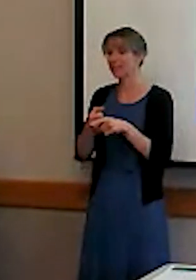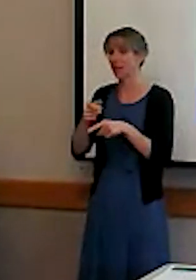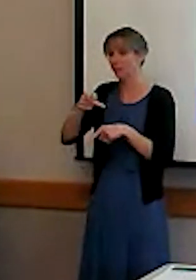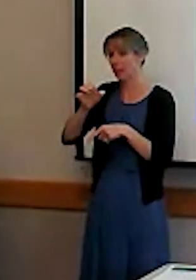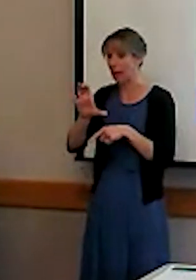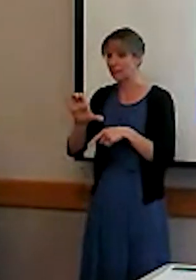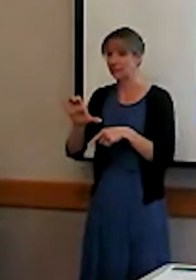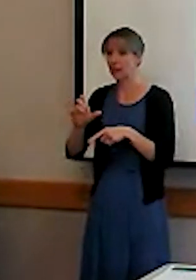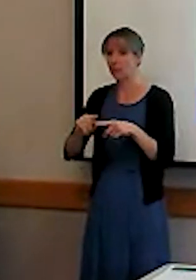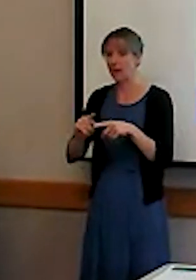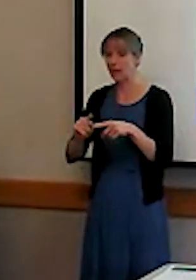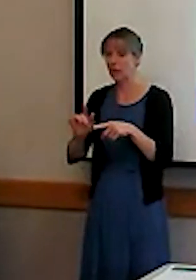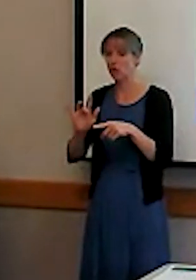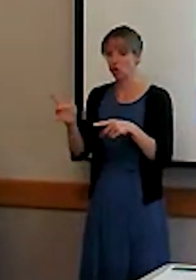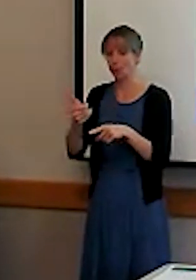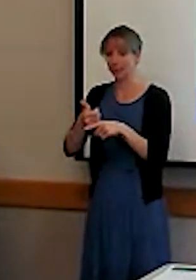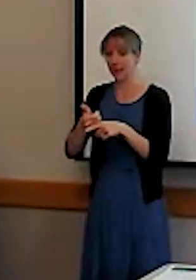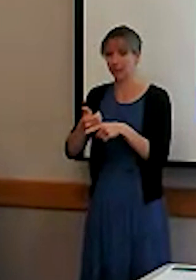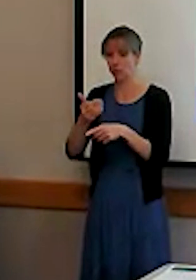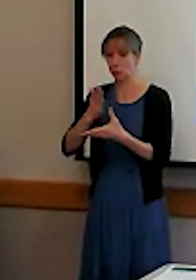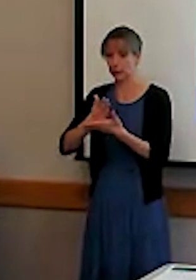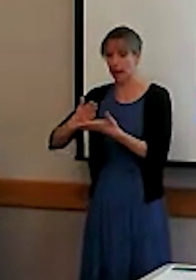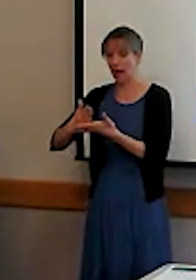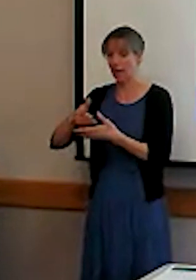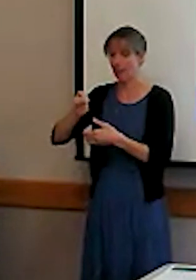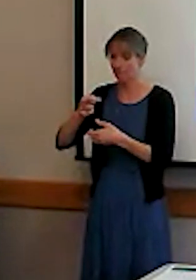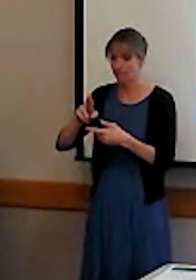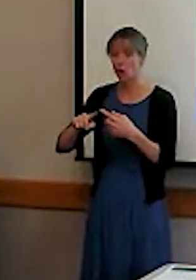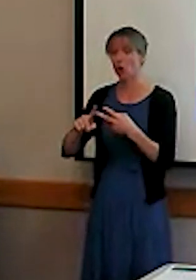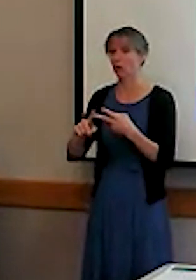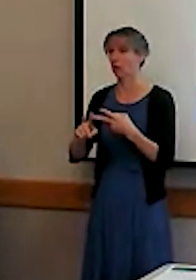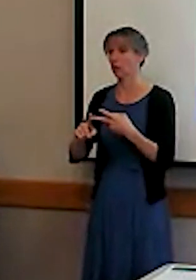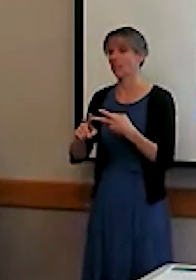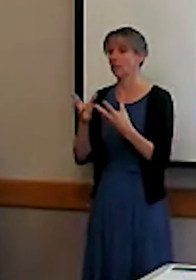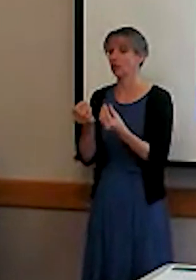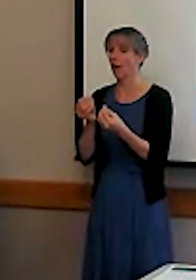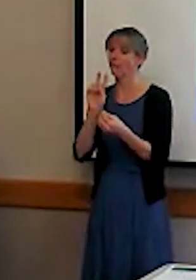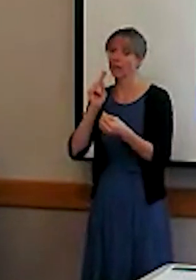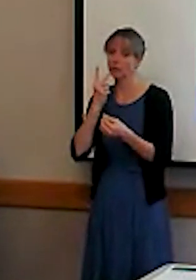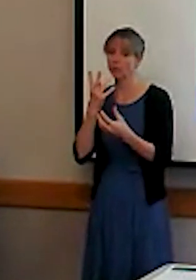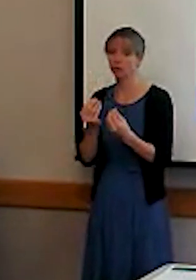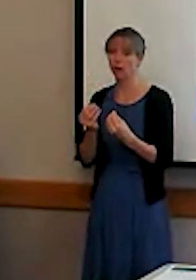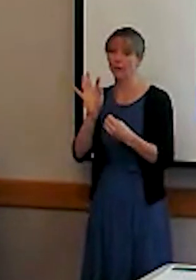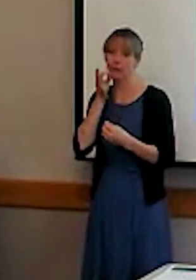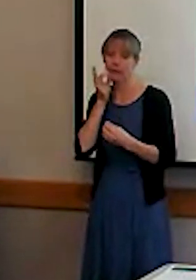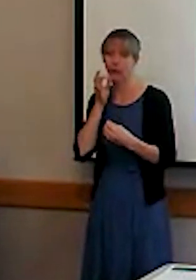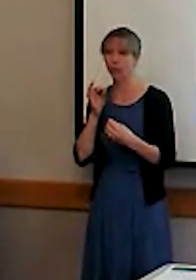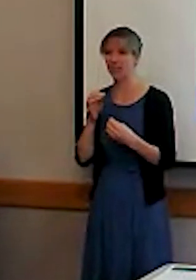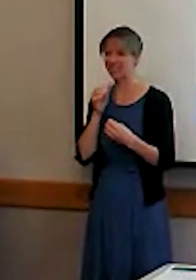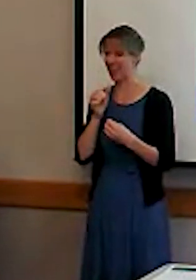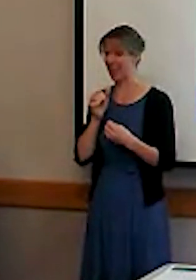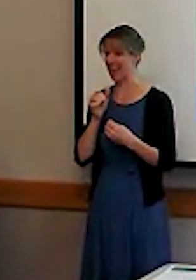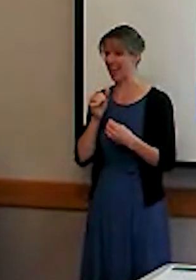plastic knife that's sharp enough to cut peppers, like soft vegetables, soft fruit,